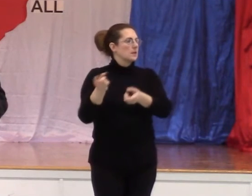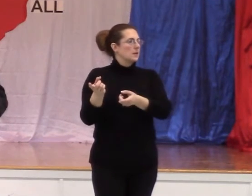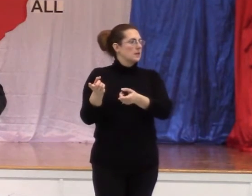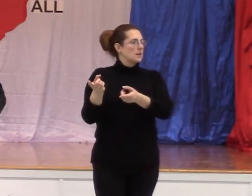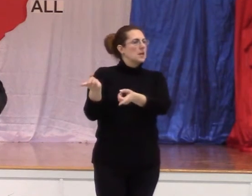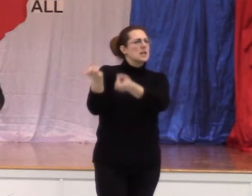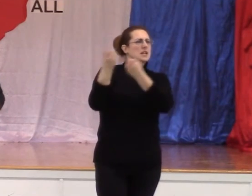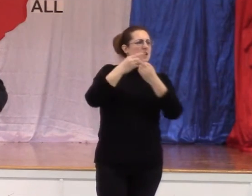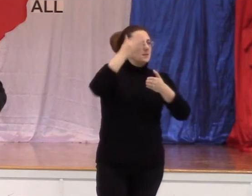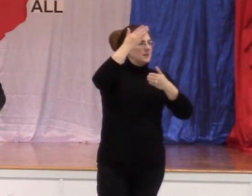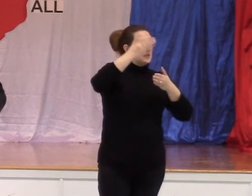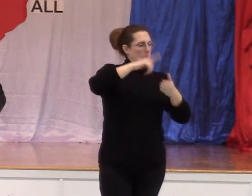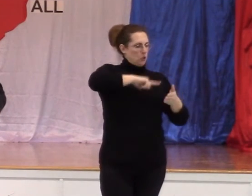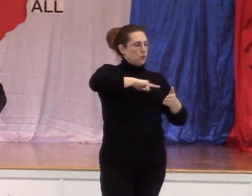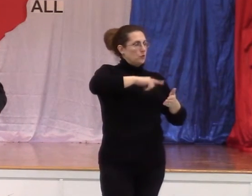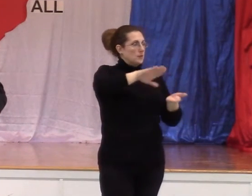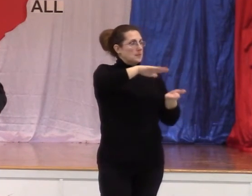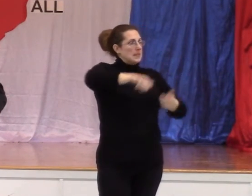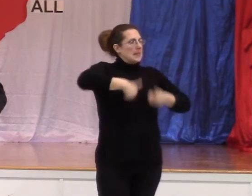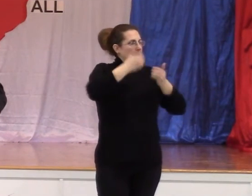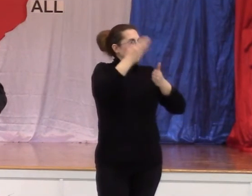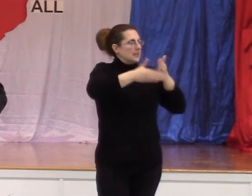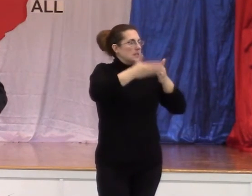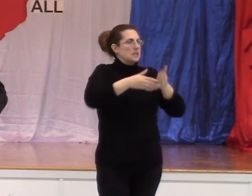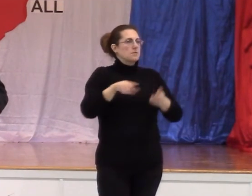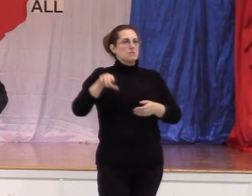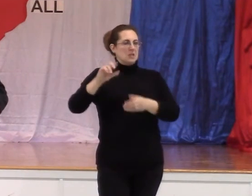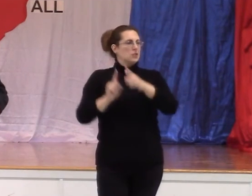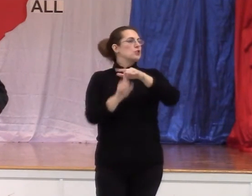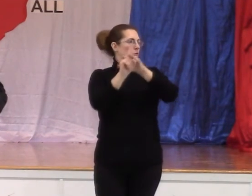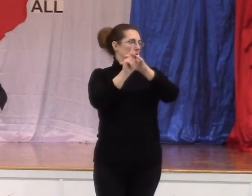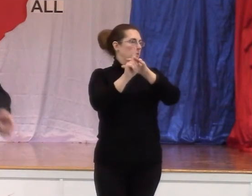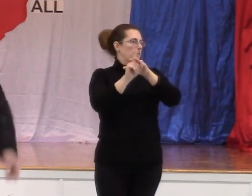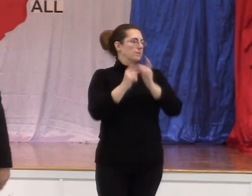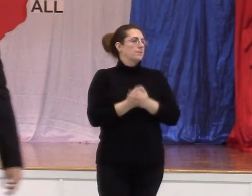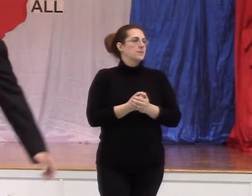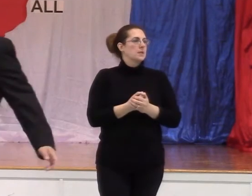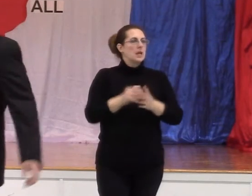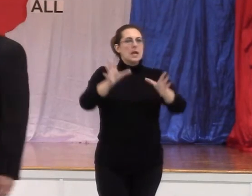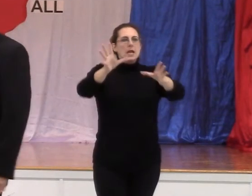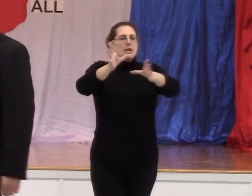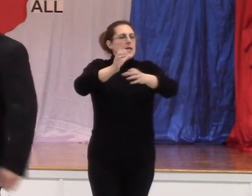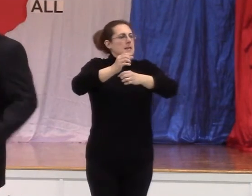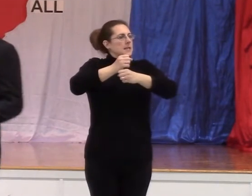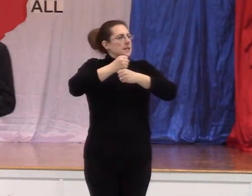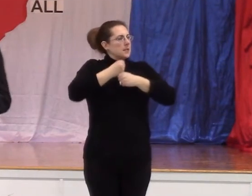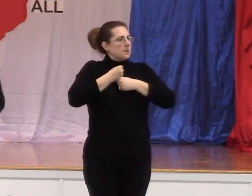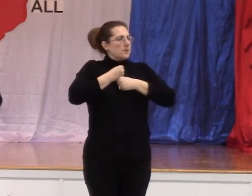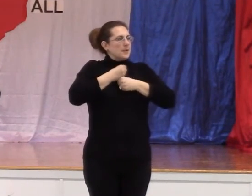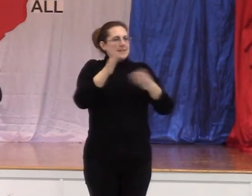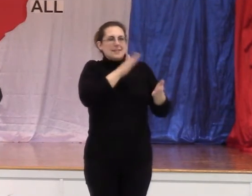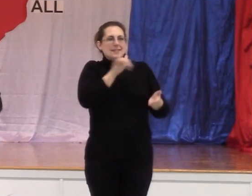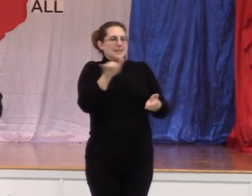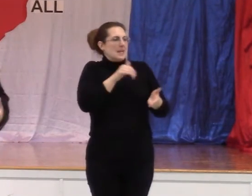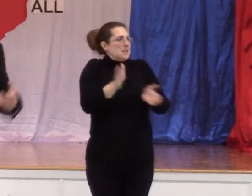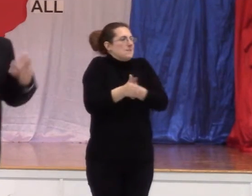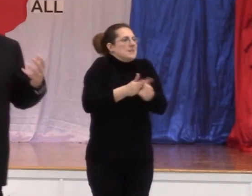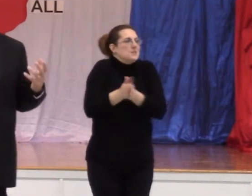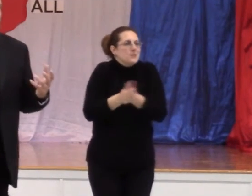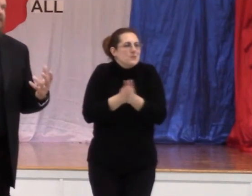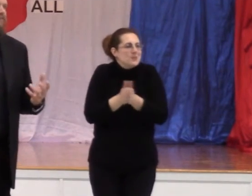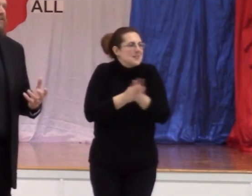very end of Luther's life. Right? But in the same respect, he embraces the same kind of enthusiastic